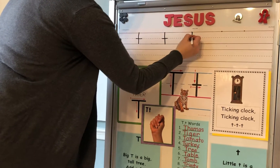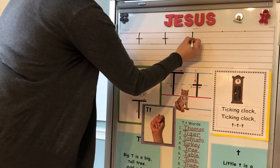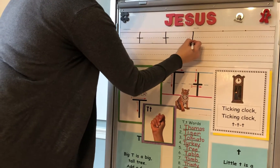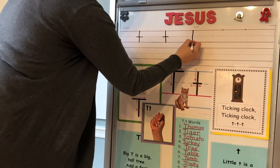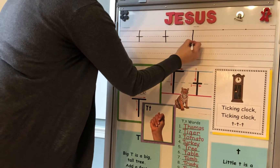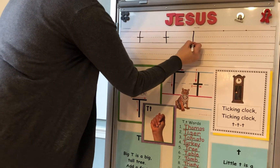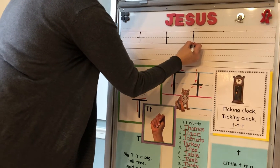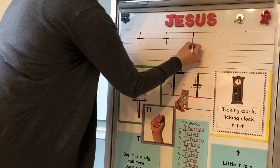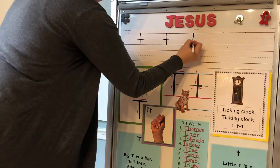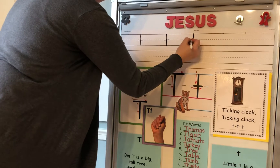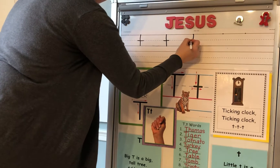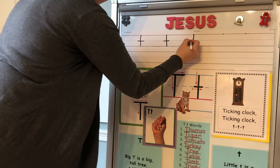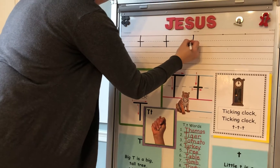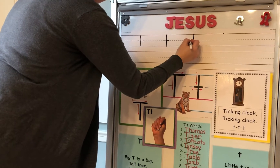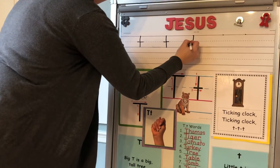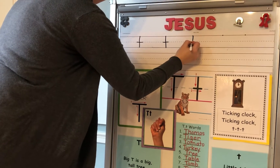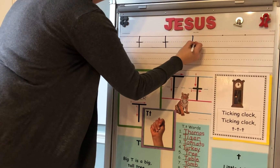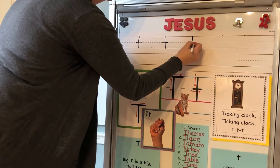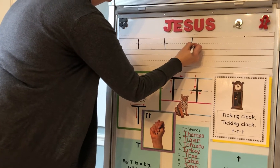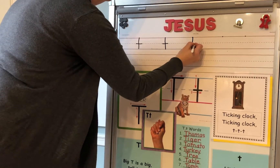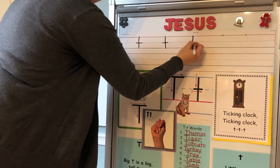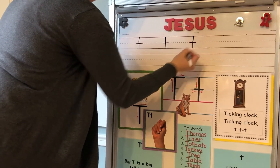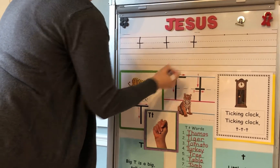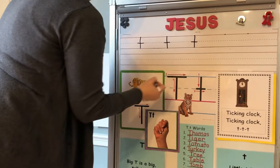Straight down, straight across.